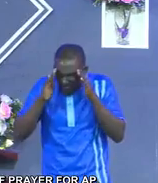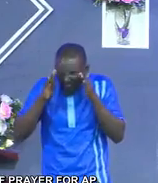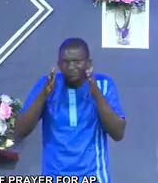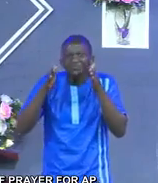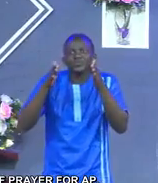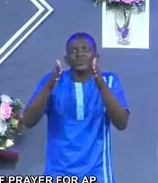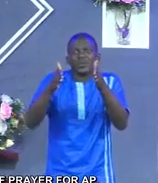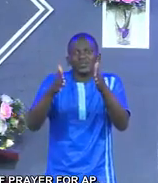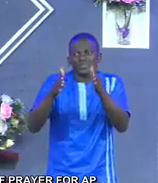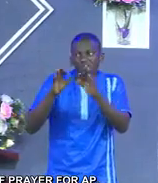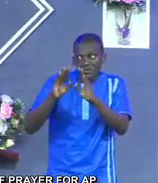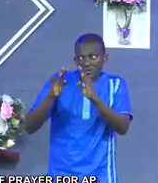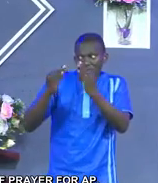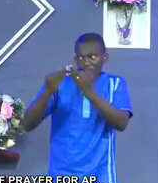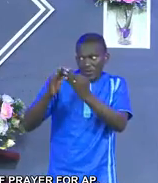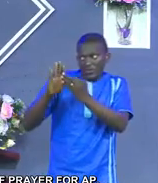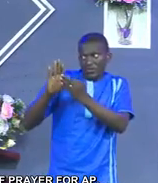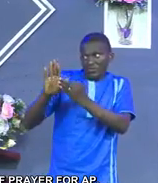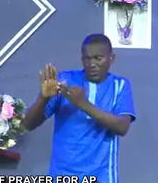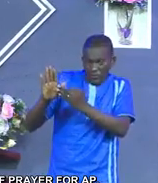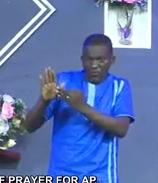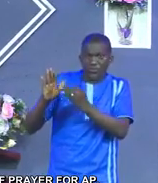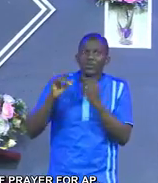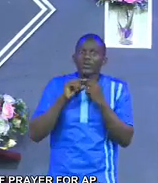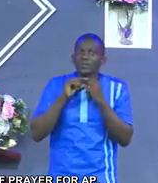tugitunuzza wa famire ya muweereza